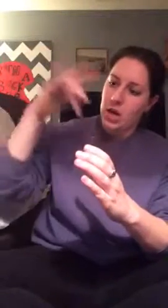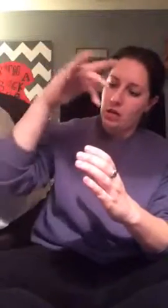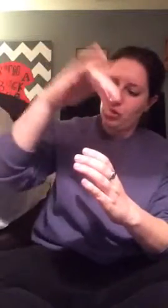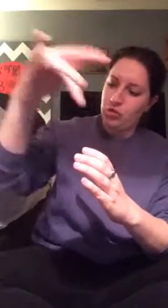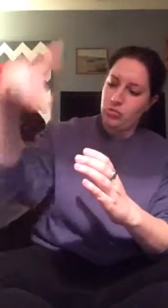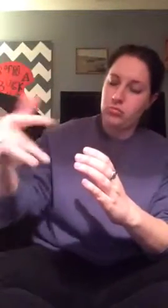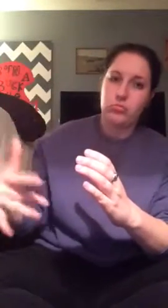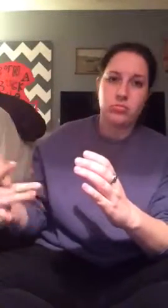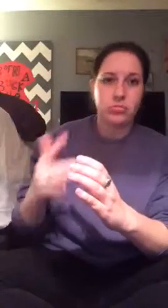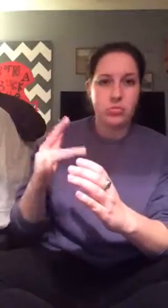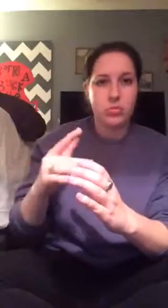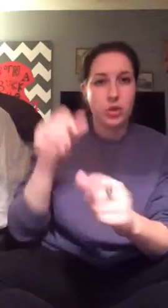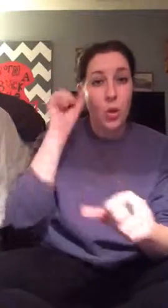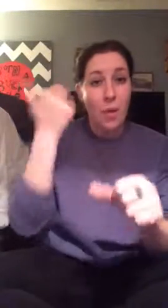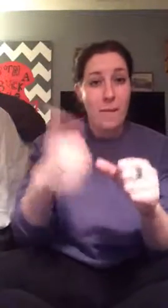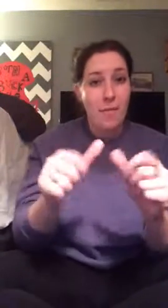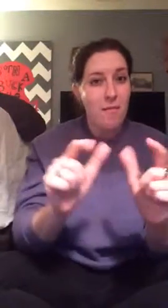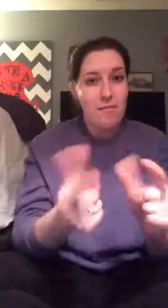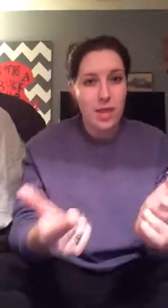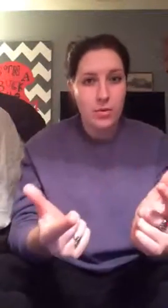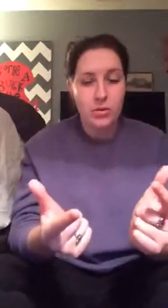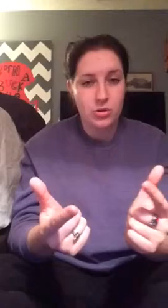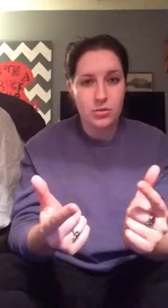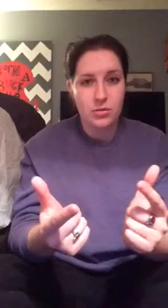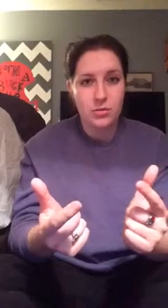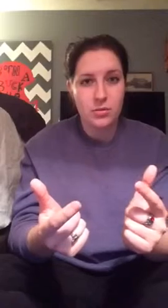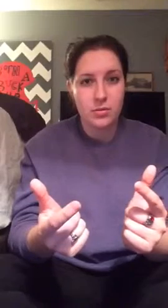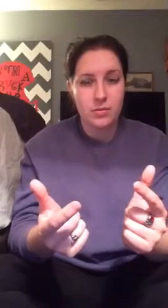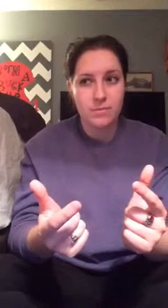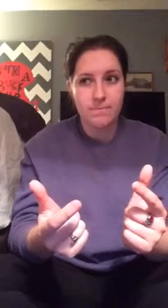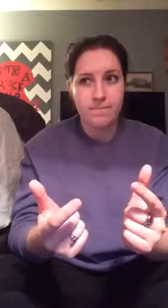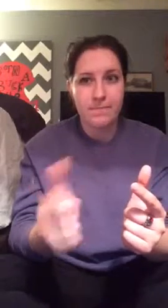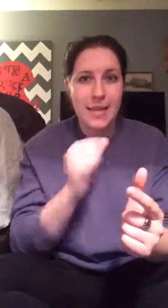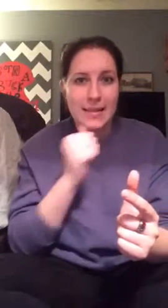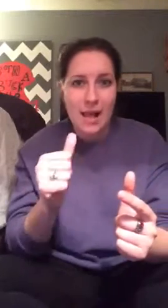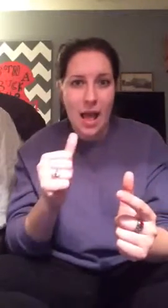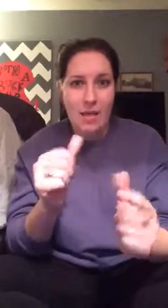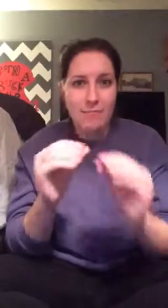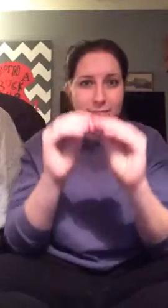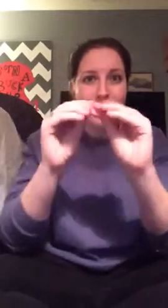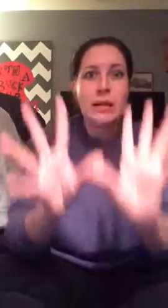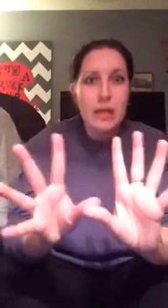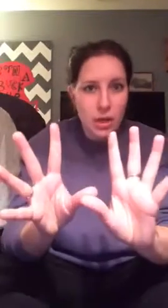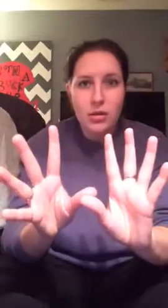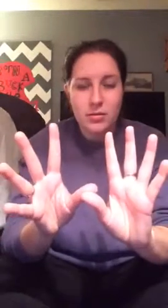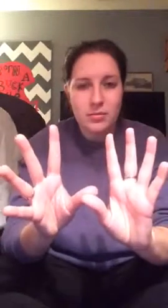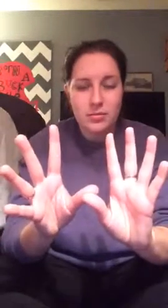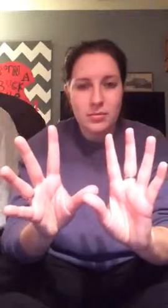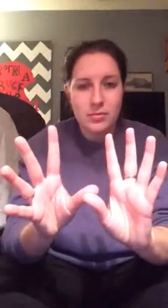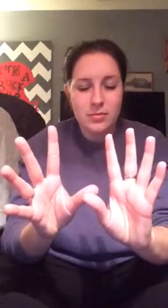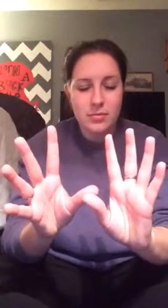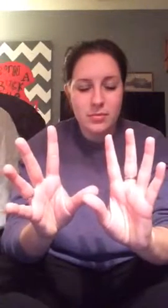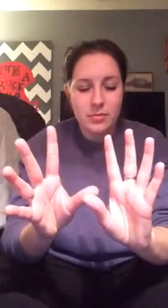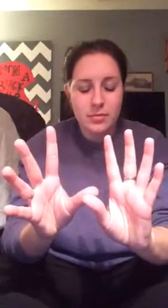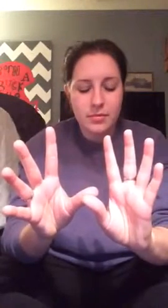doesn't. There is no fine line. It not only deals with printed